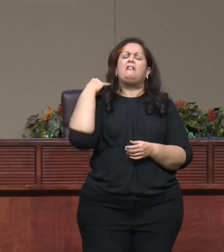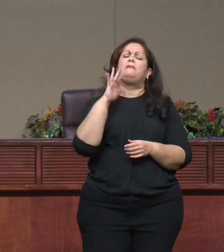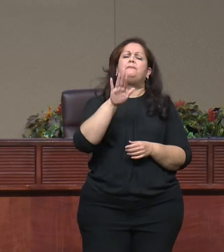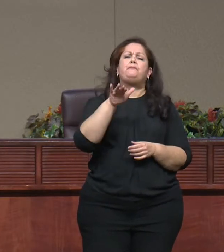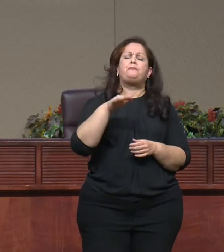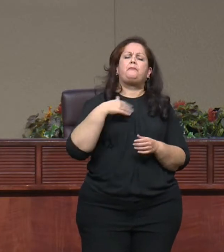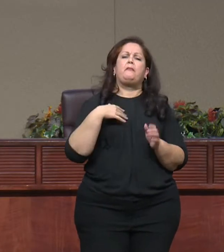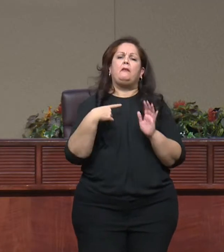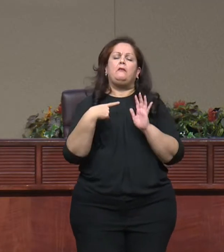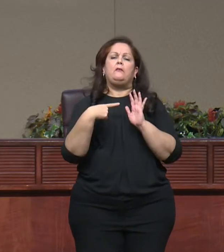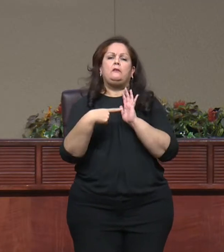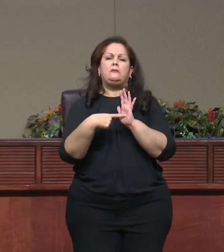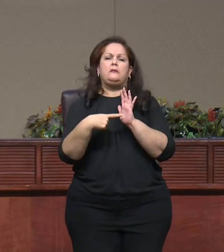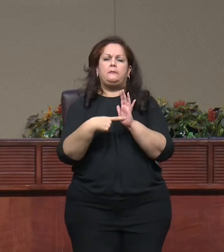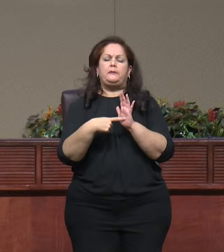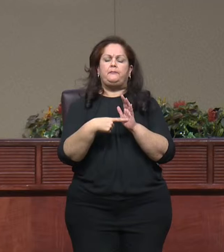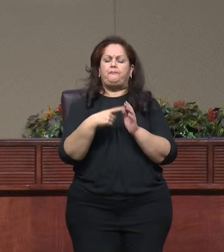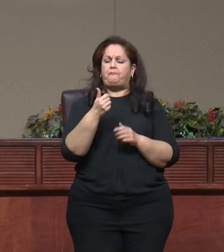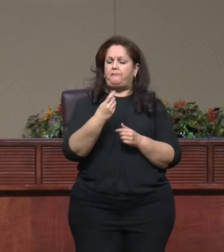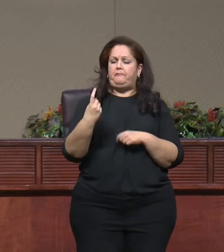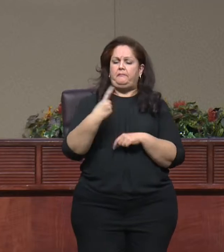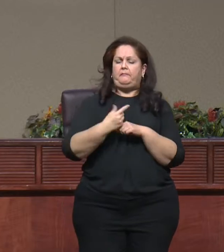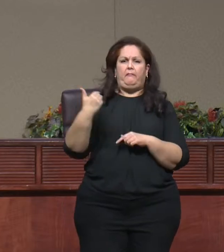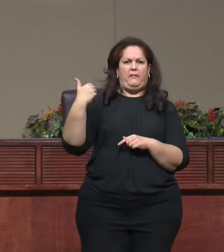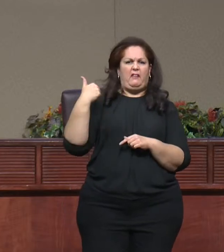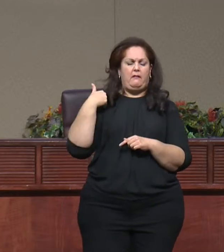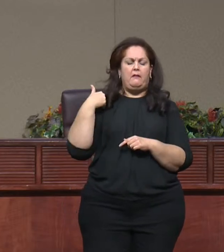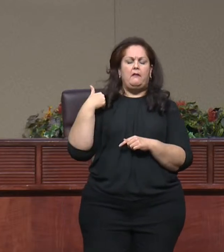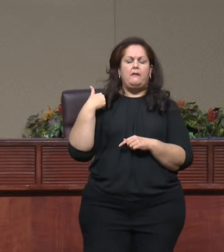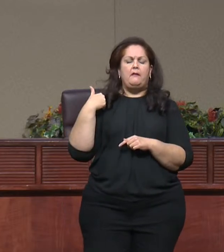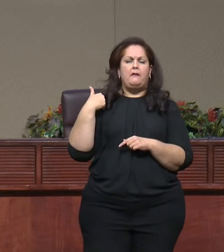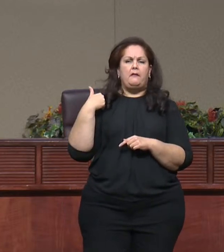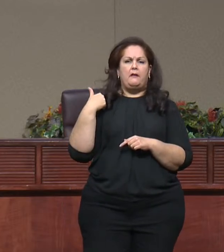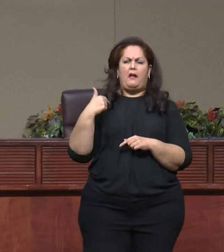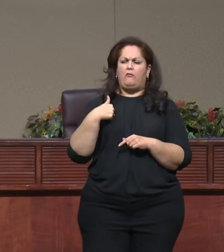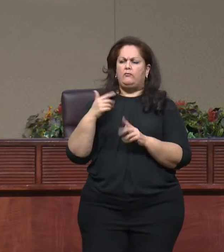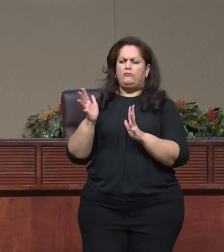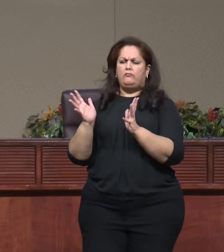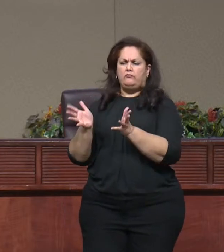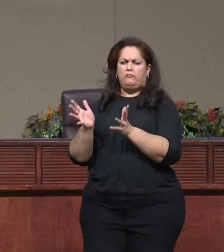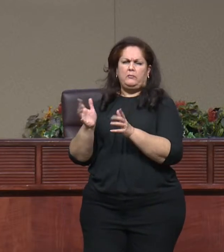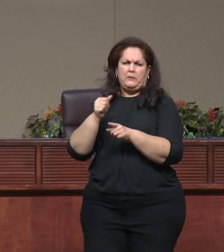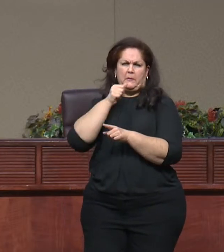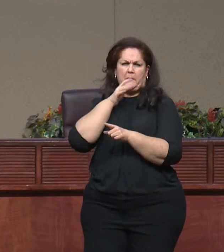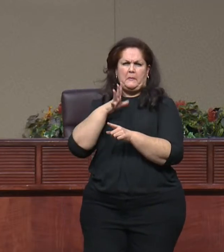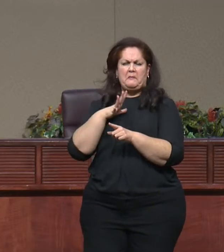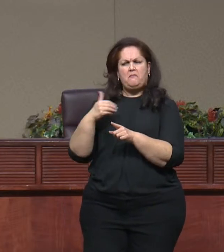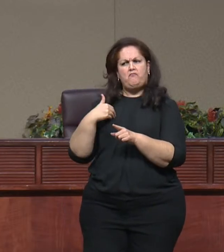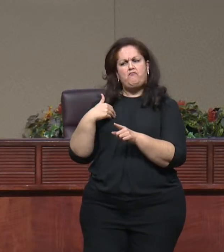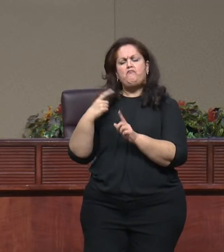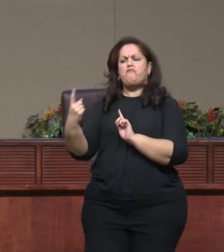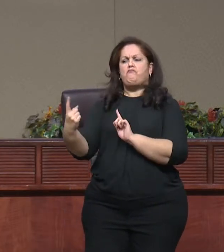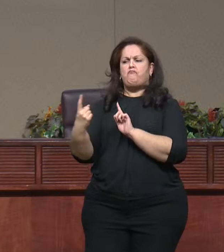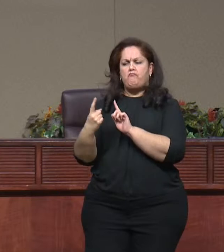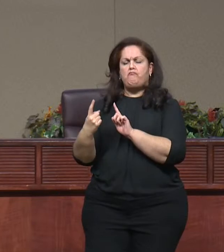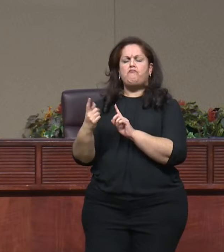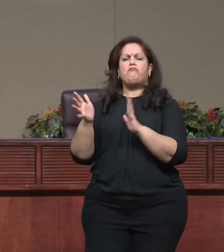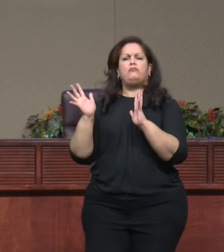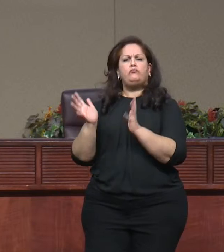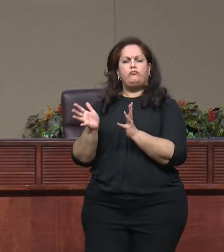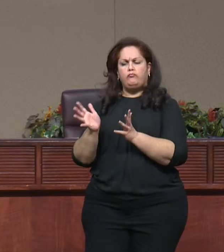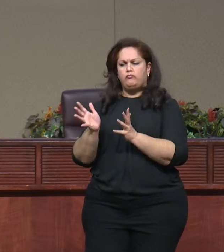example. A couple of days ago, I had the opportunity to talk to a young lady who approached me,